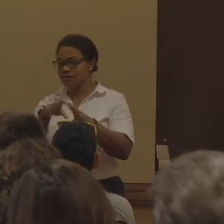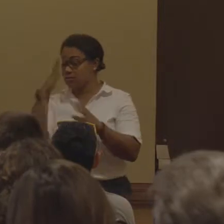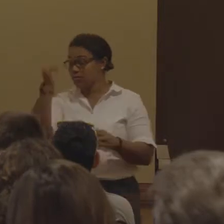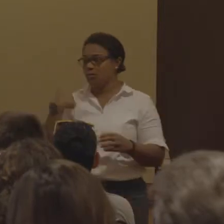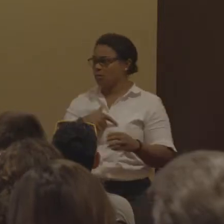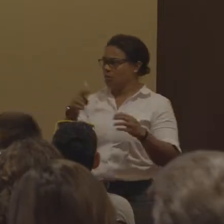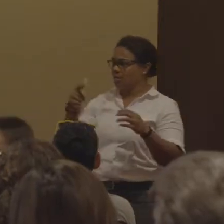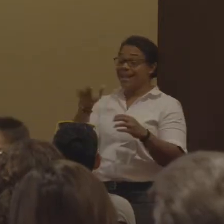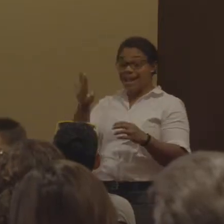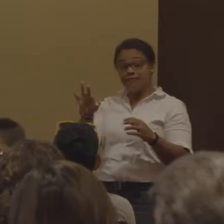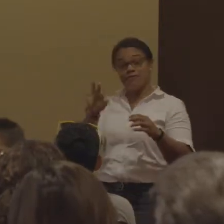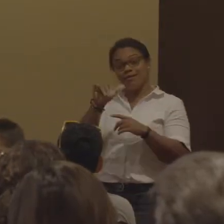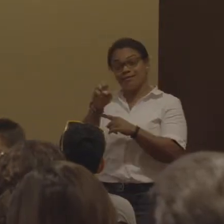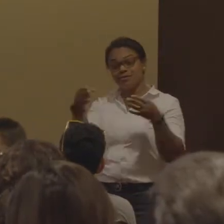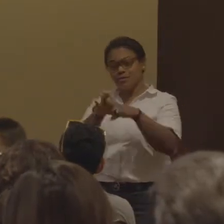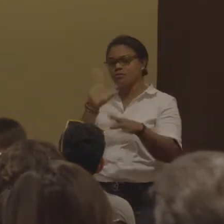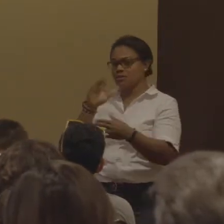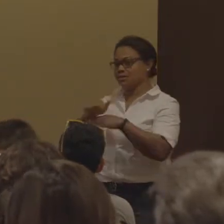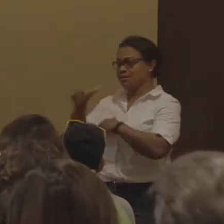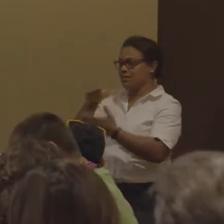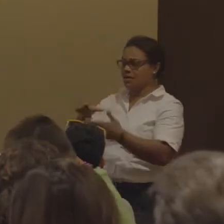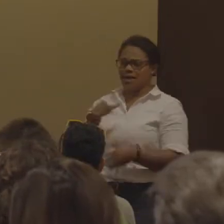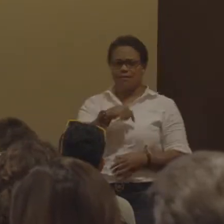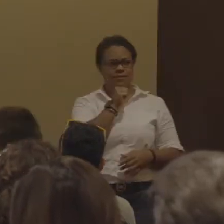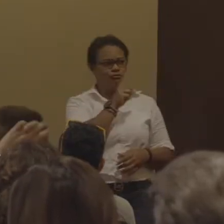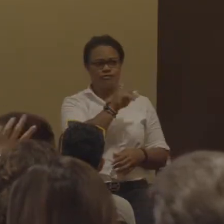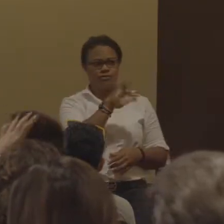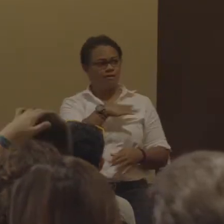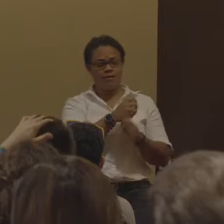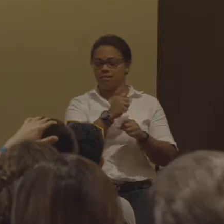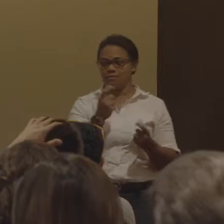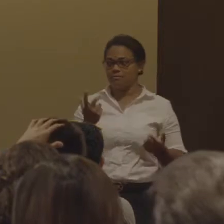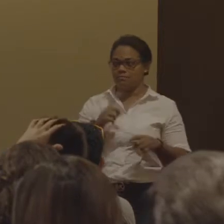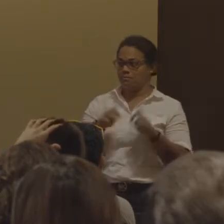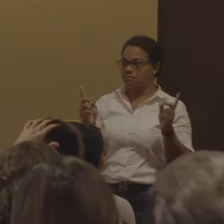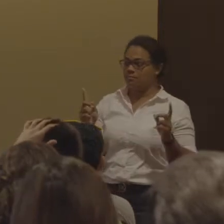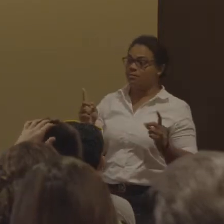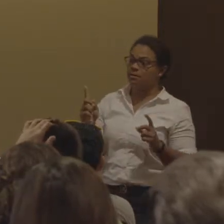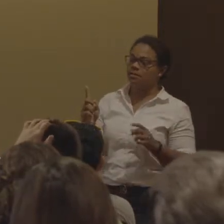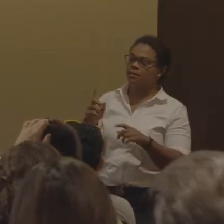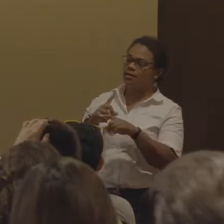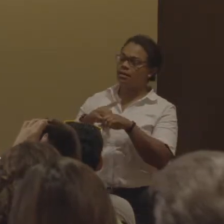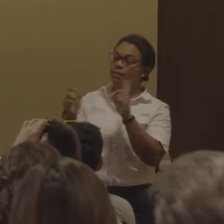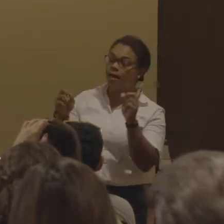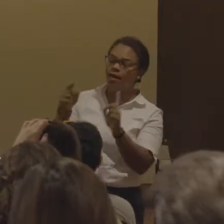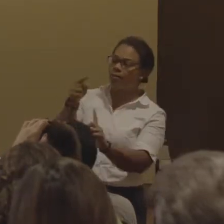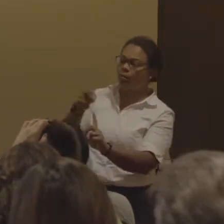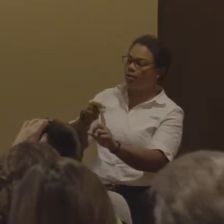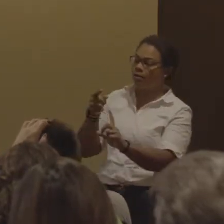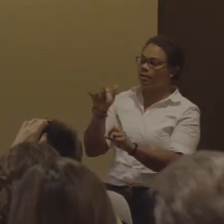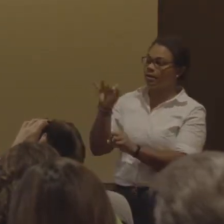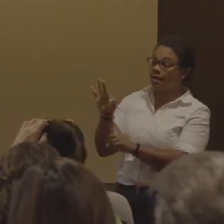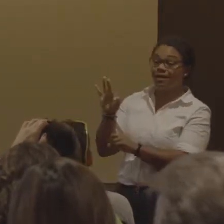a letter to you letting you know that. I think I'm not sure if I got that, but I But think my mom got it. the key is though,